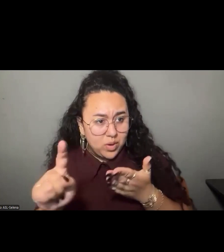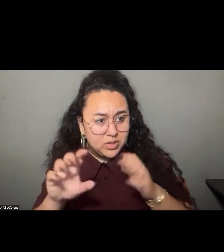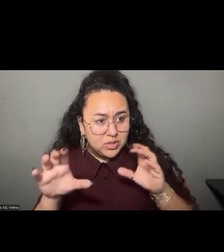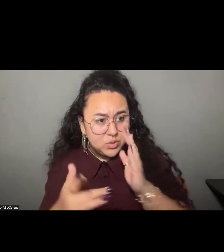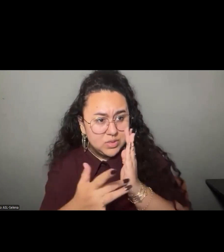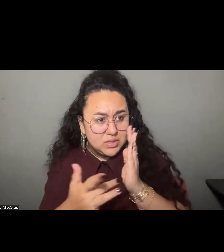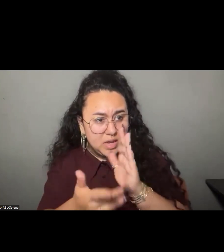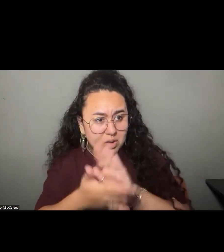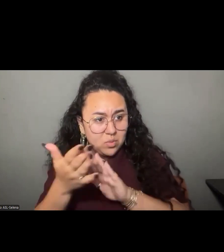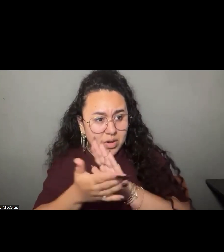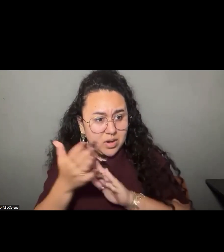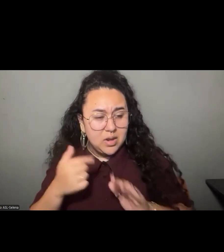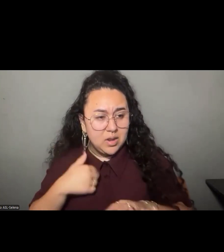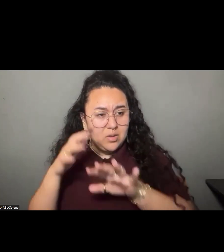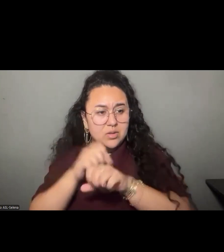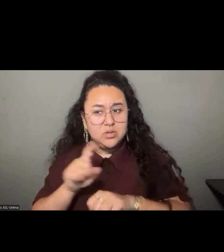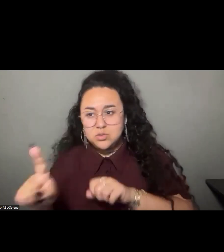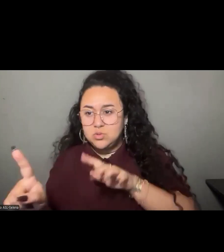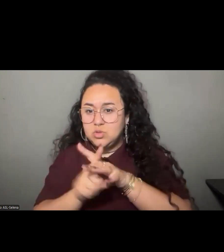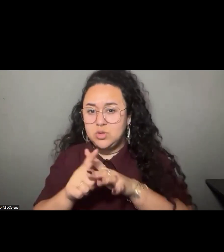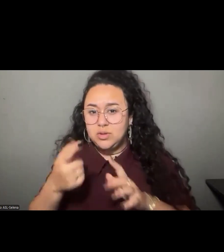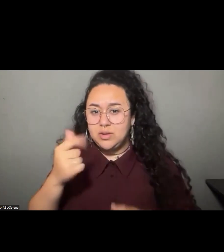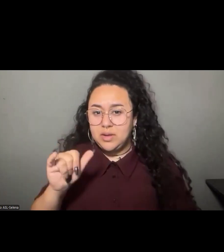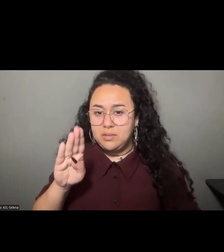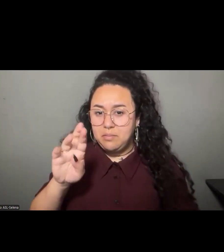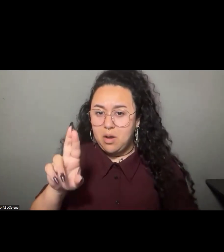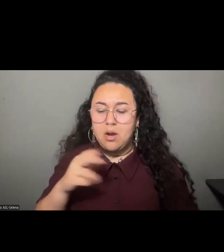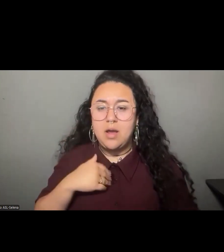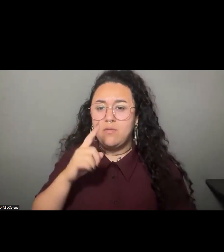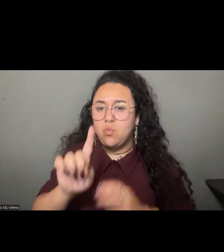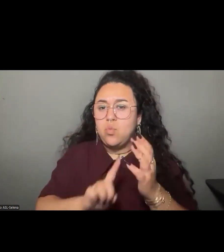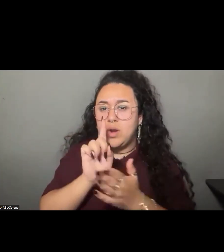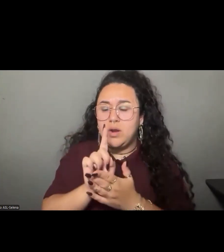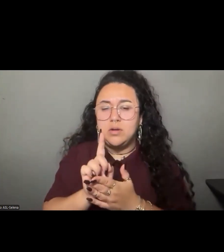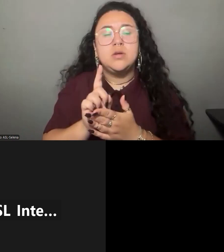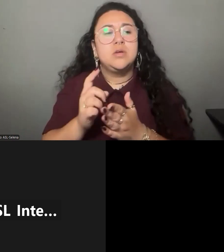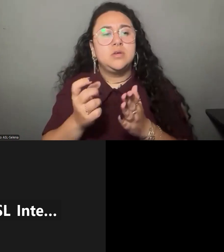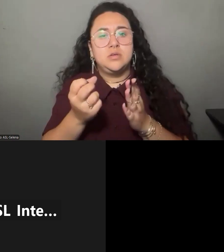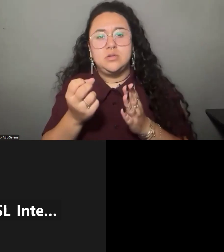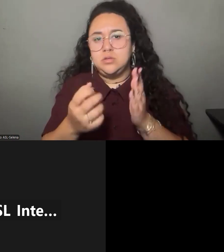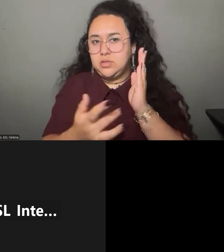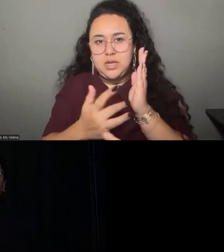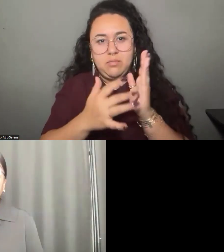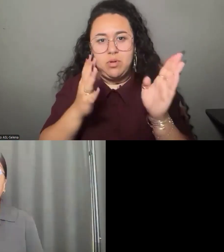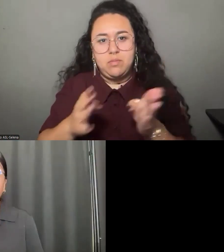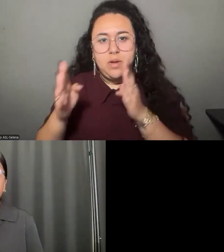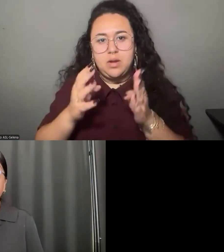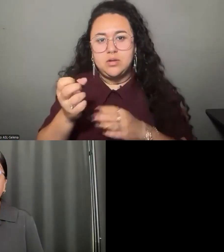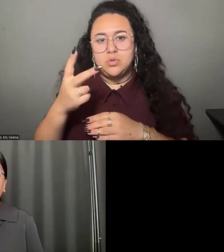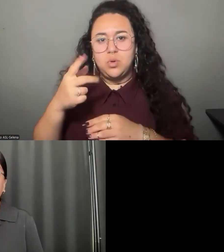tech? Because I was used to like, you roll up to the gay bar and you have an hour to tech 12 queers. And she was like, yeah, because things will go